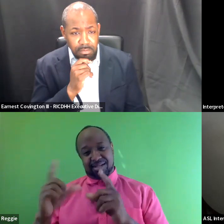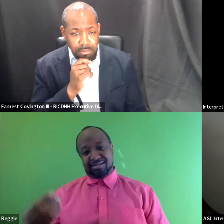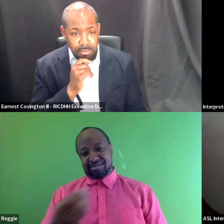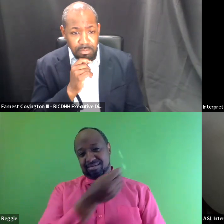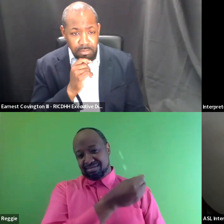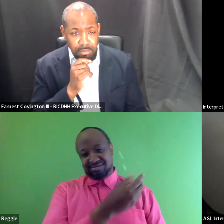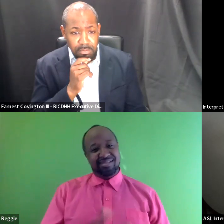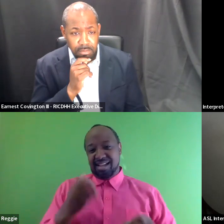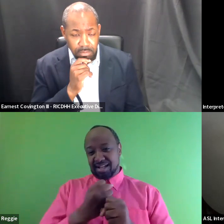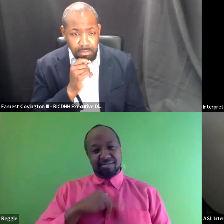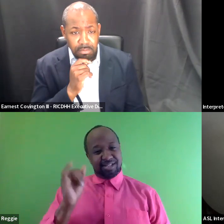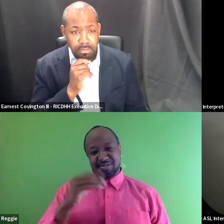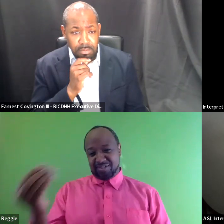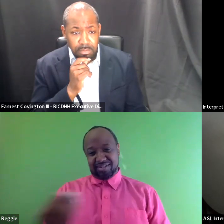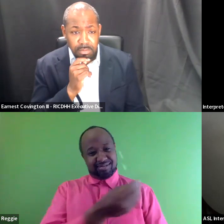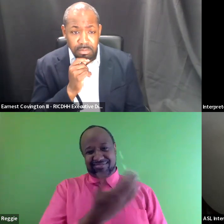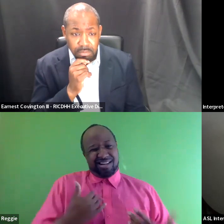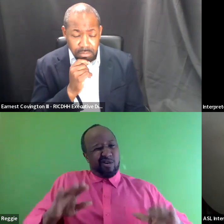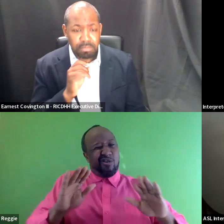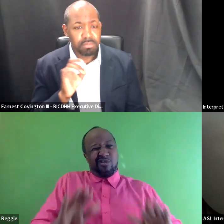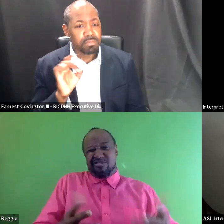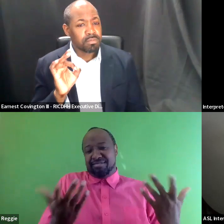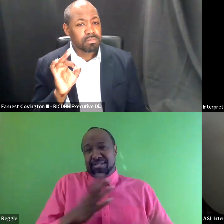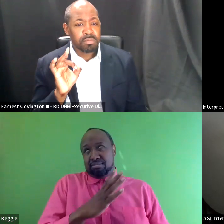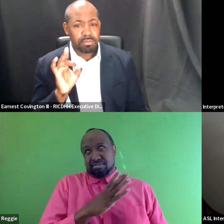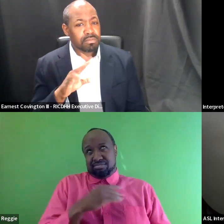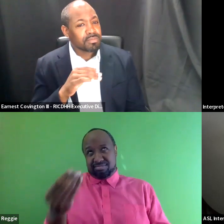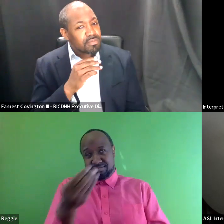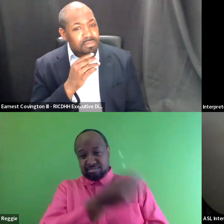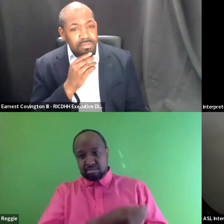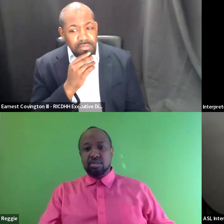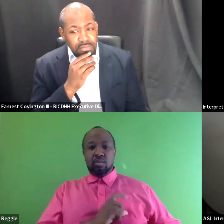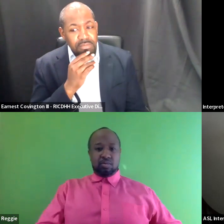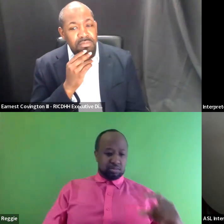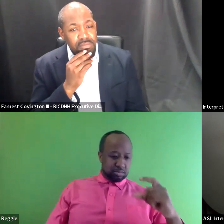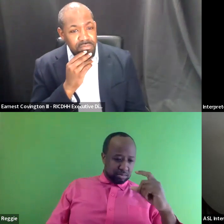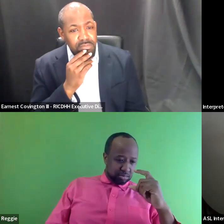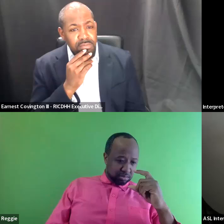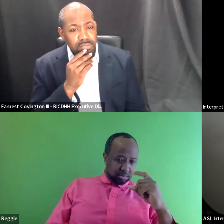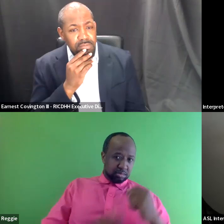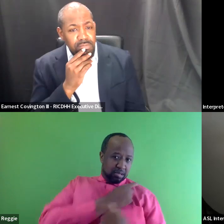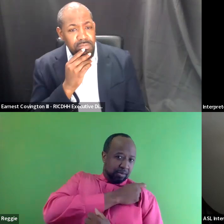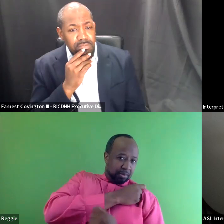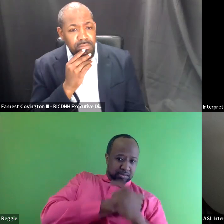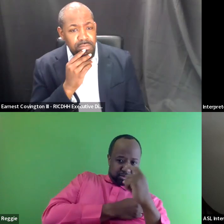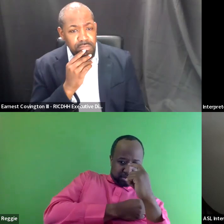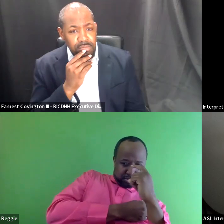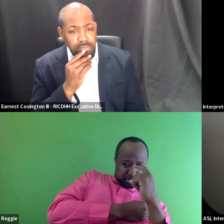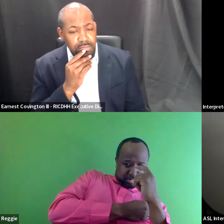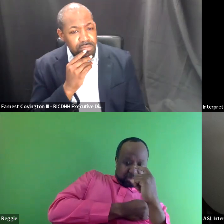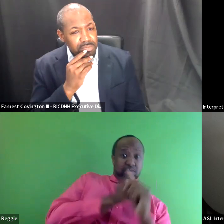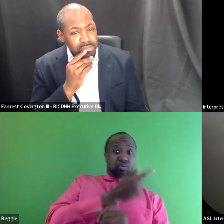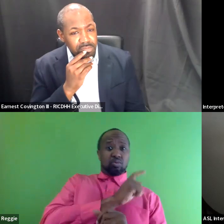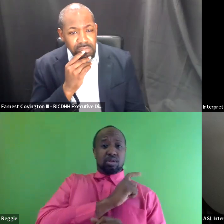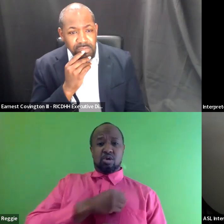they gestured like this, which I know meant they want my license. So I got my license and gave it to them. Like I knew that was coming. So of course